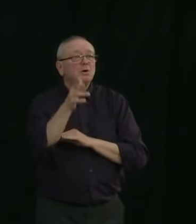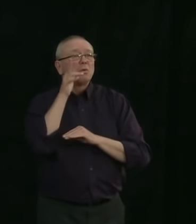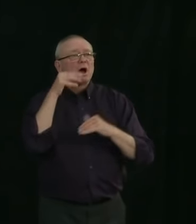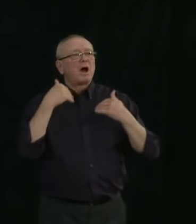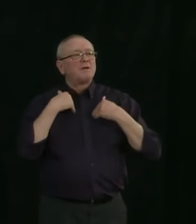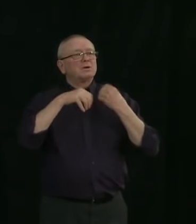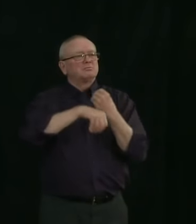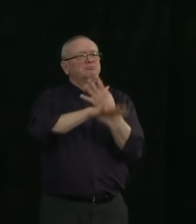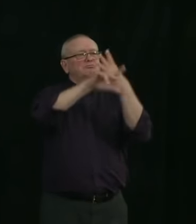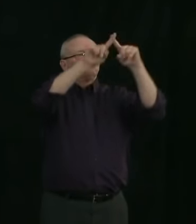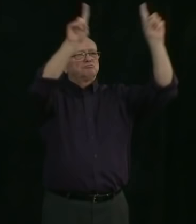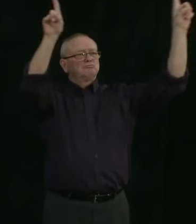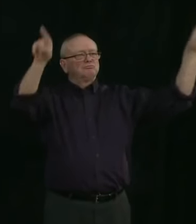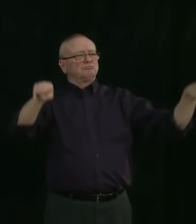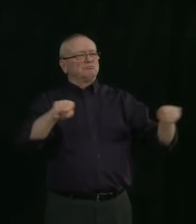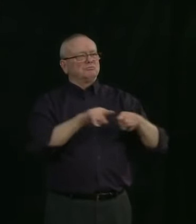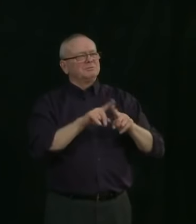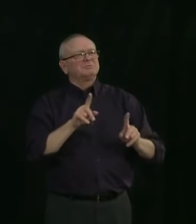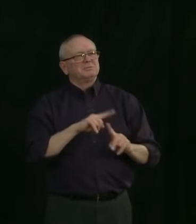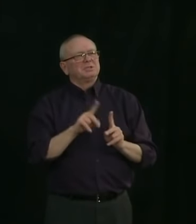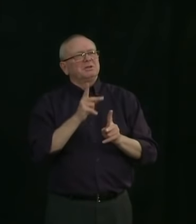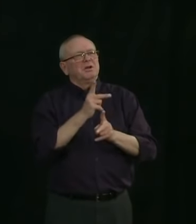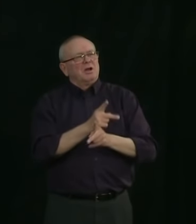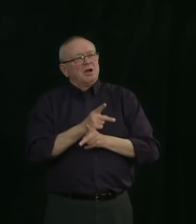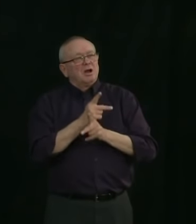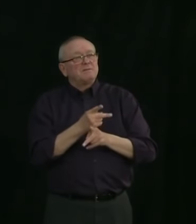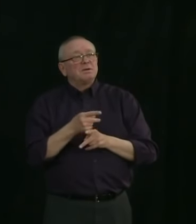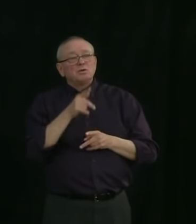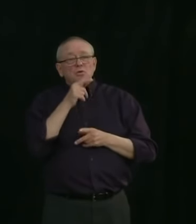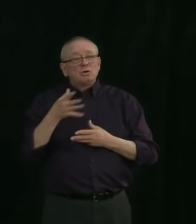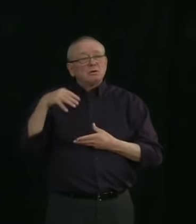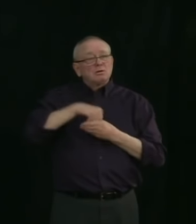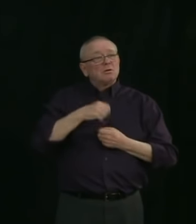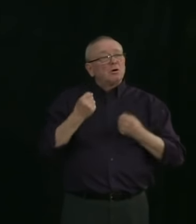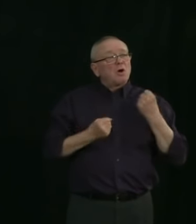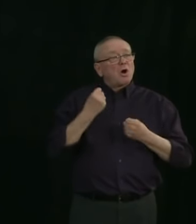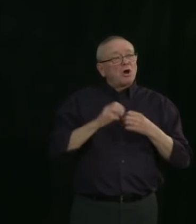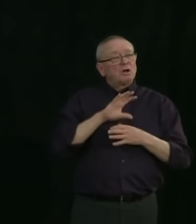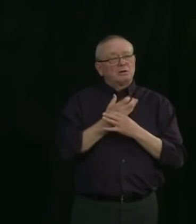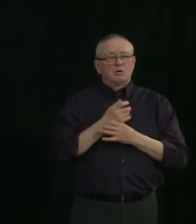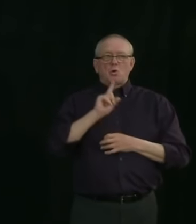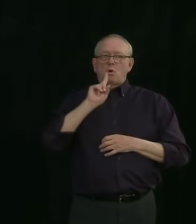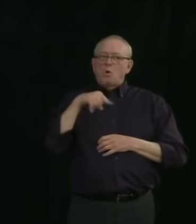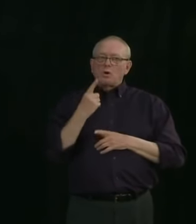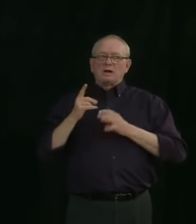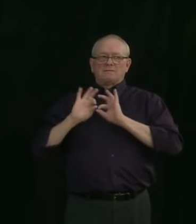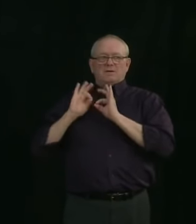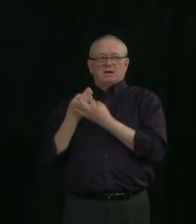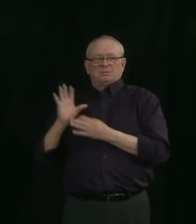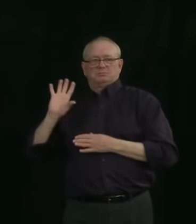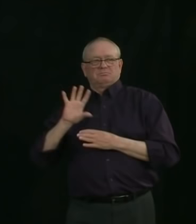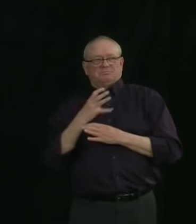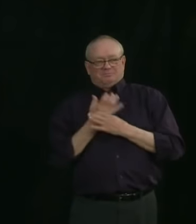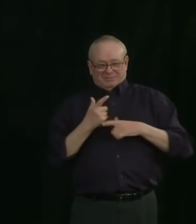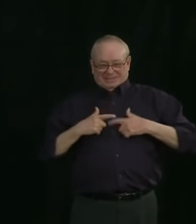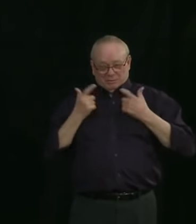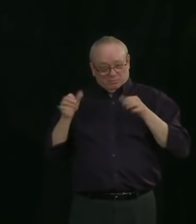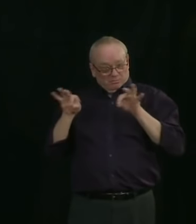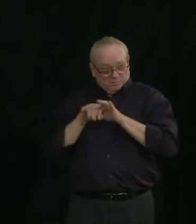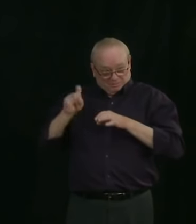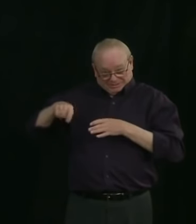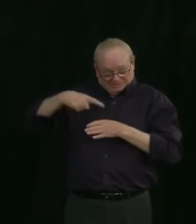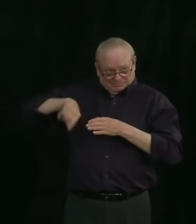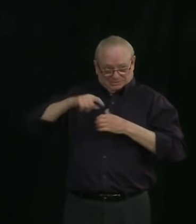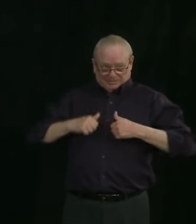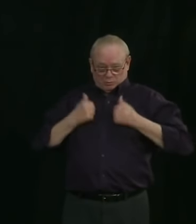only members of the same household should be in a vehicle together. You should not pick up people from multiple households and then